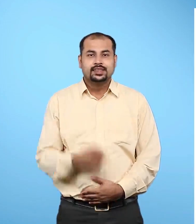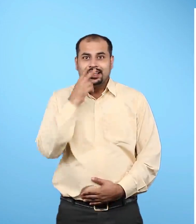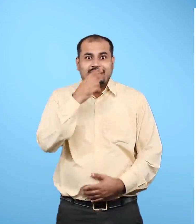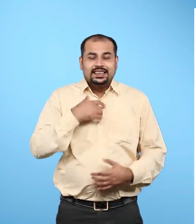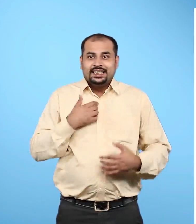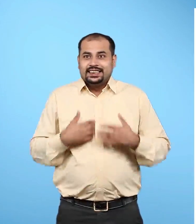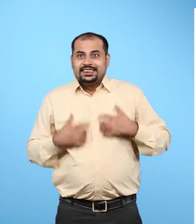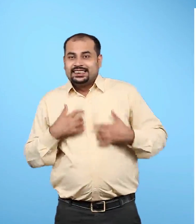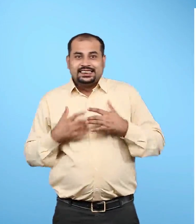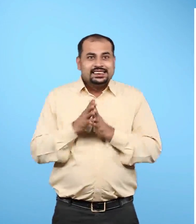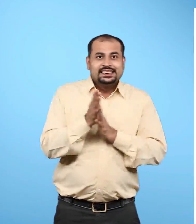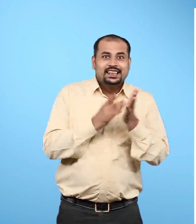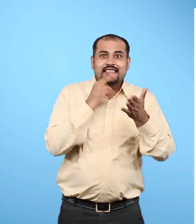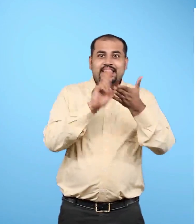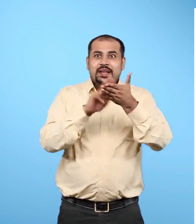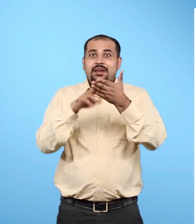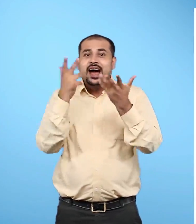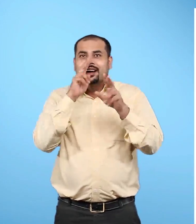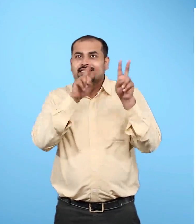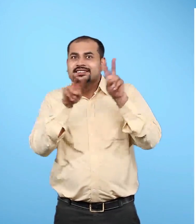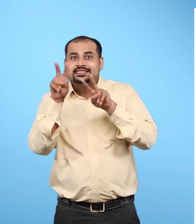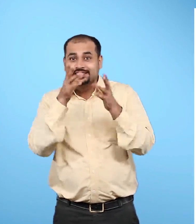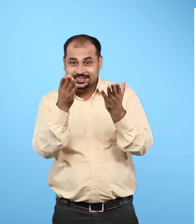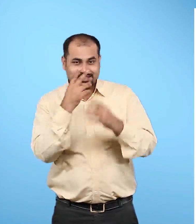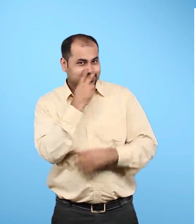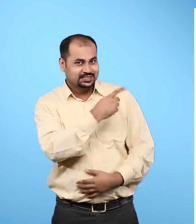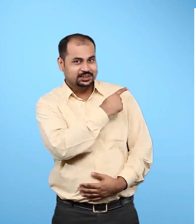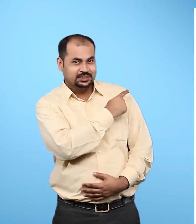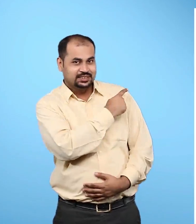Look at these interesting stamps. A.